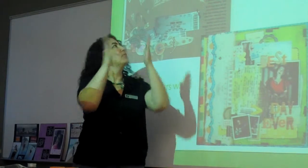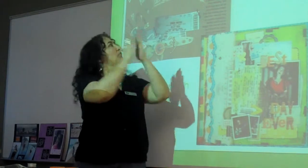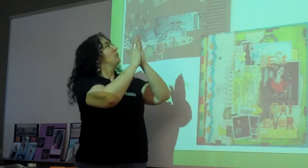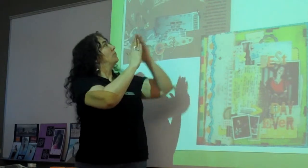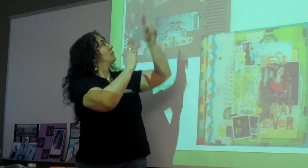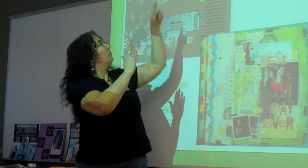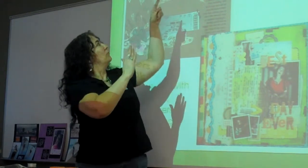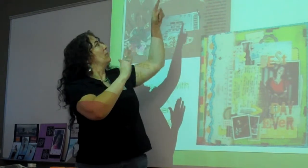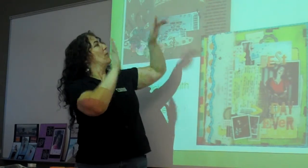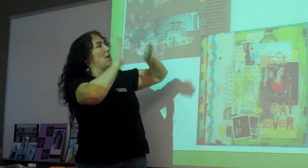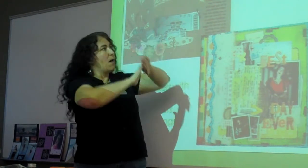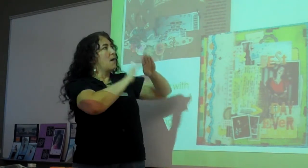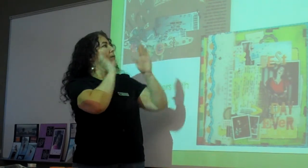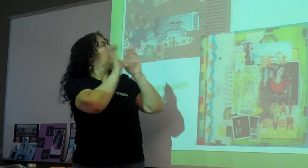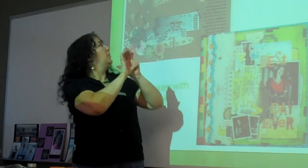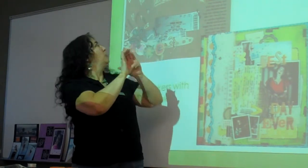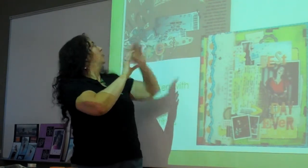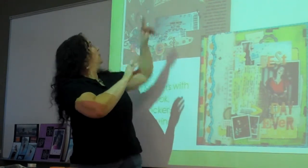It's pretty easy to make.